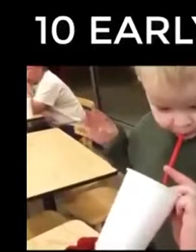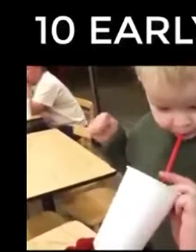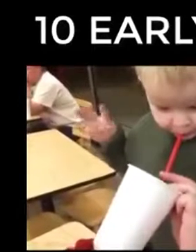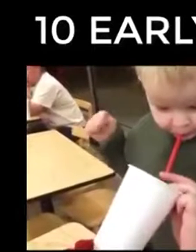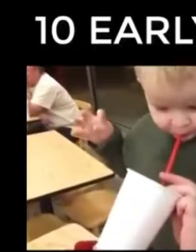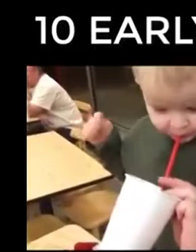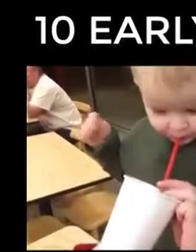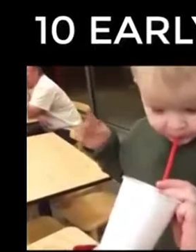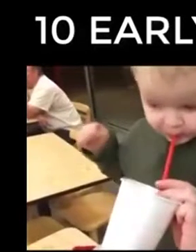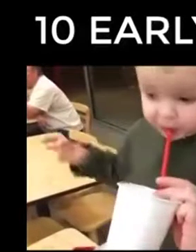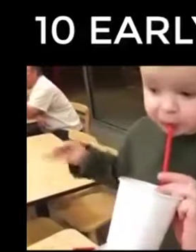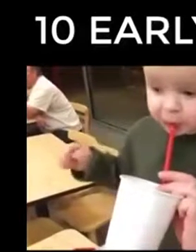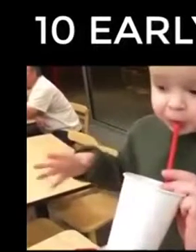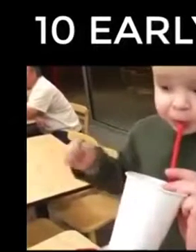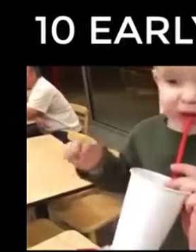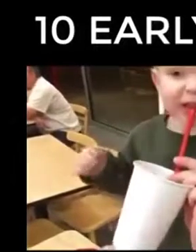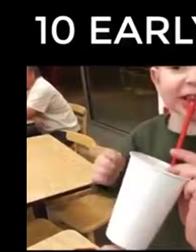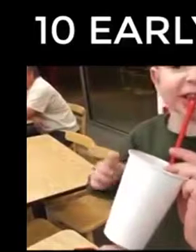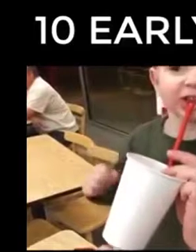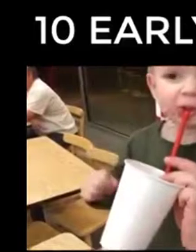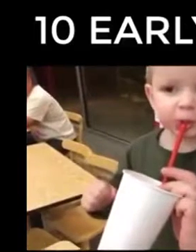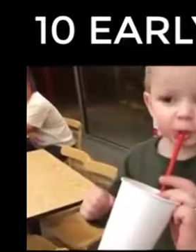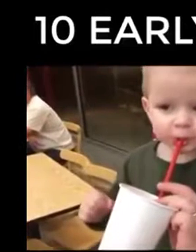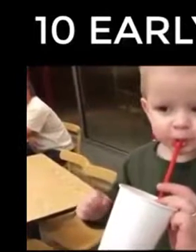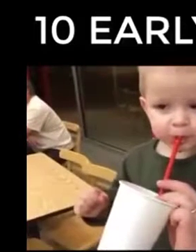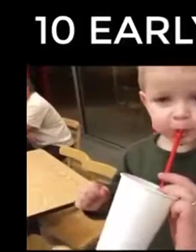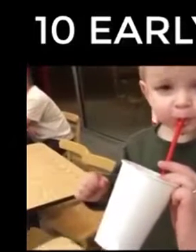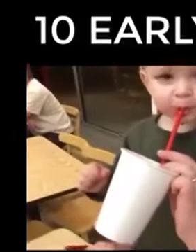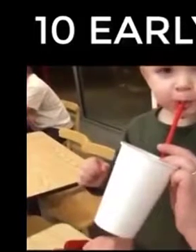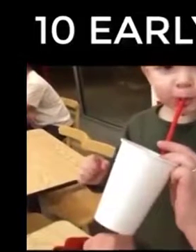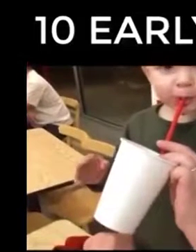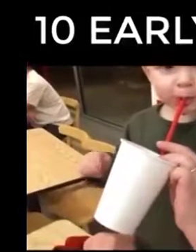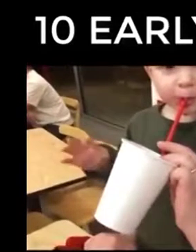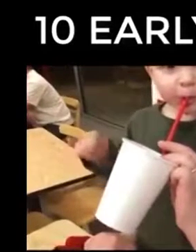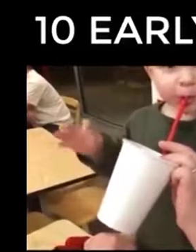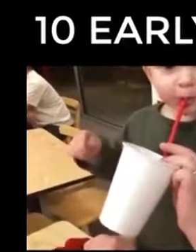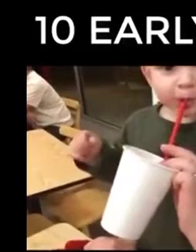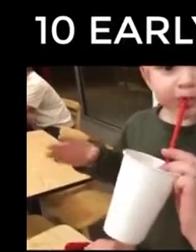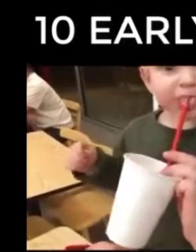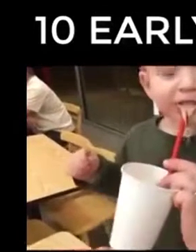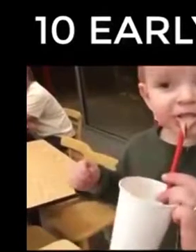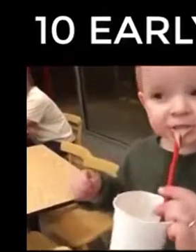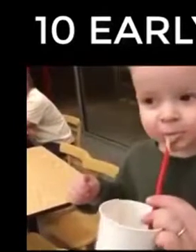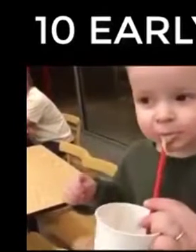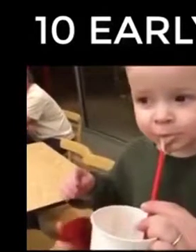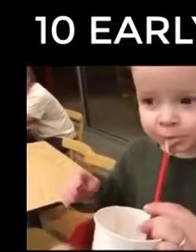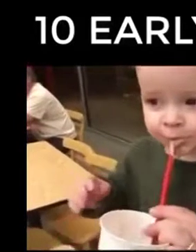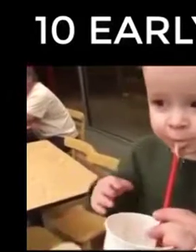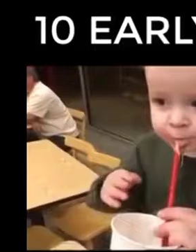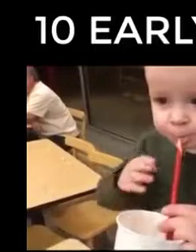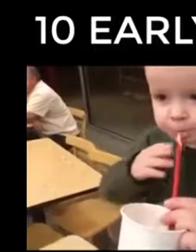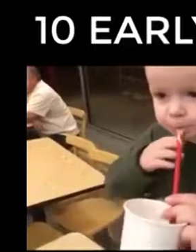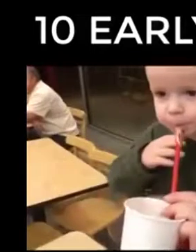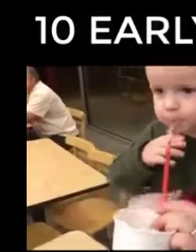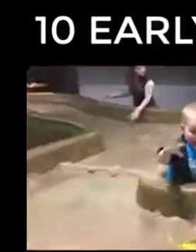in your child, the more concerned you should be. The key here is consistency and frequency of these behaviors. So in this first example,